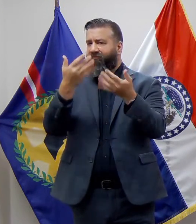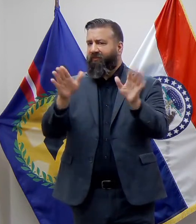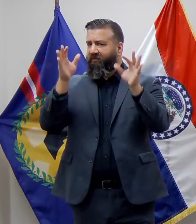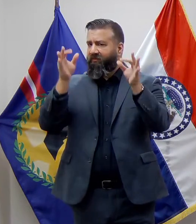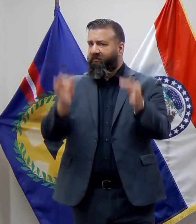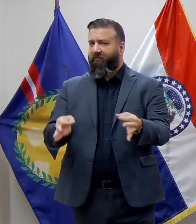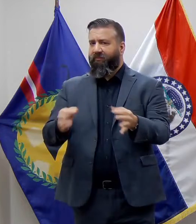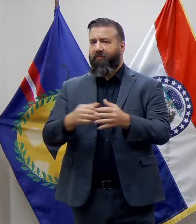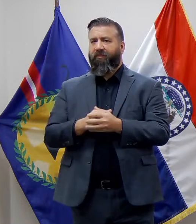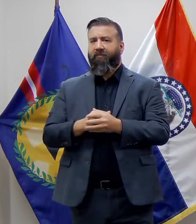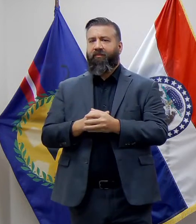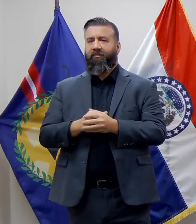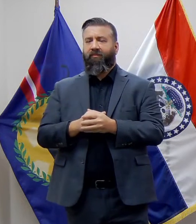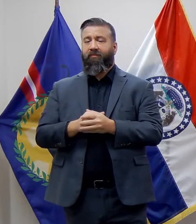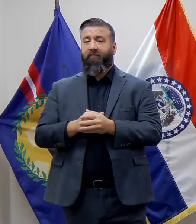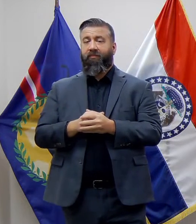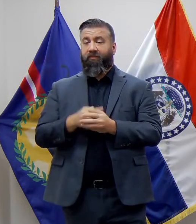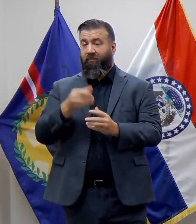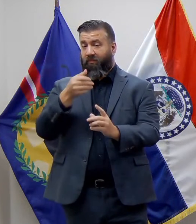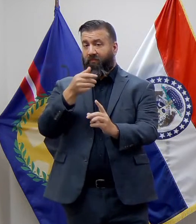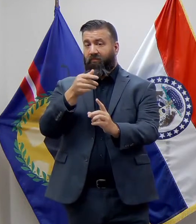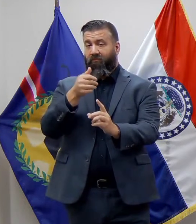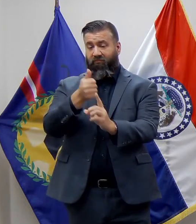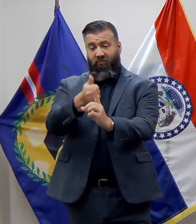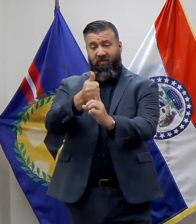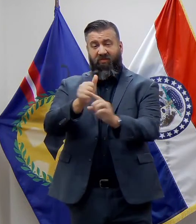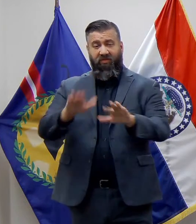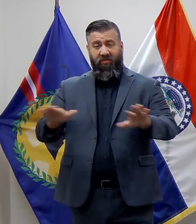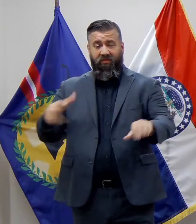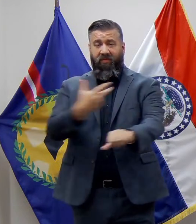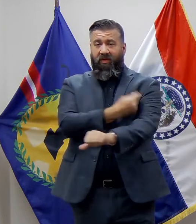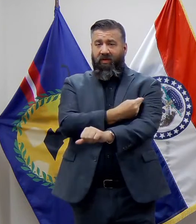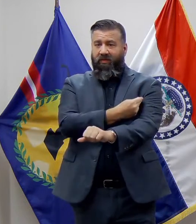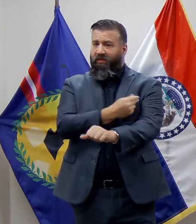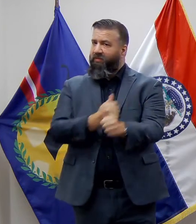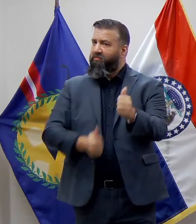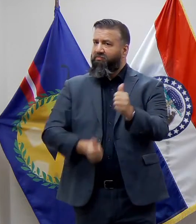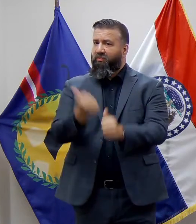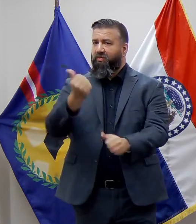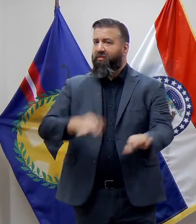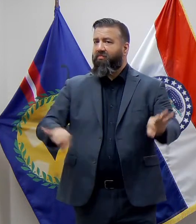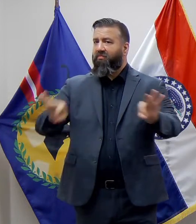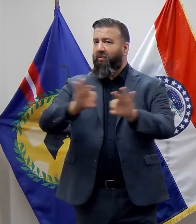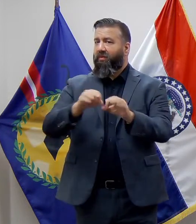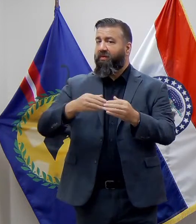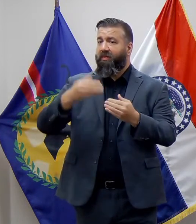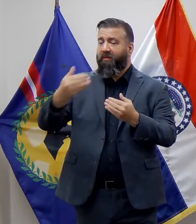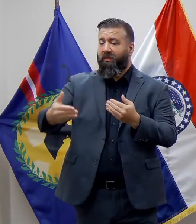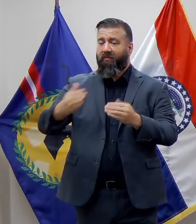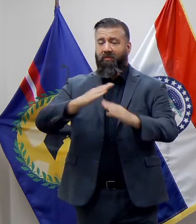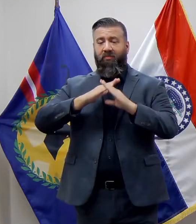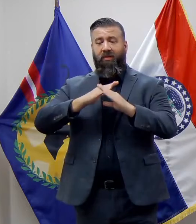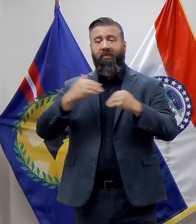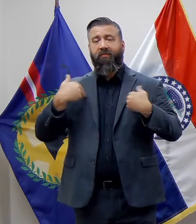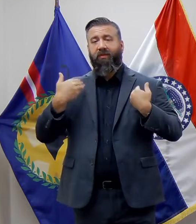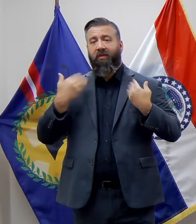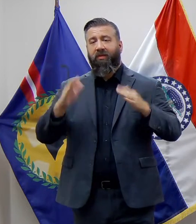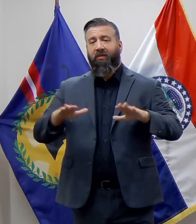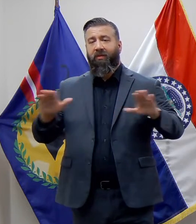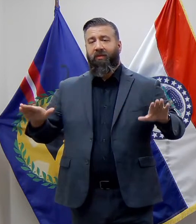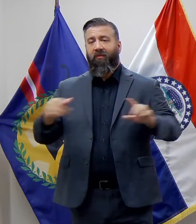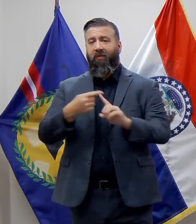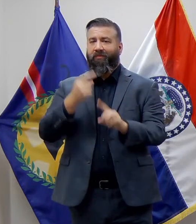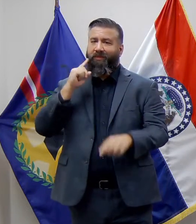child vaccinated is the single most impactful step that parents and caregivers can take to protect our young ones from